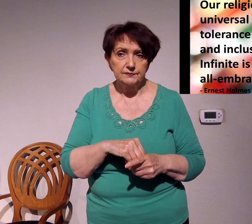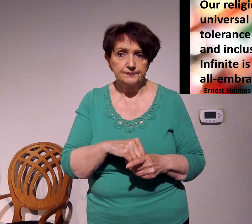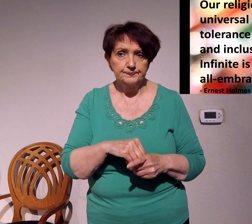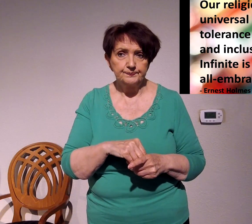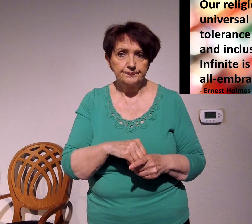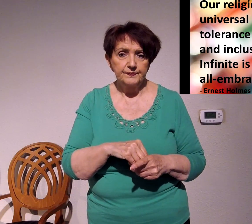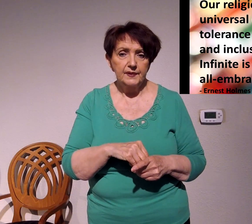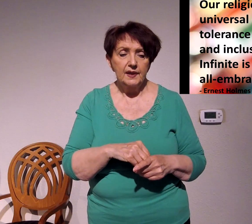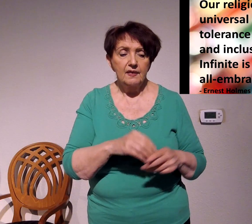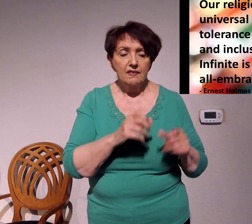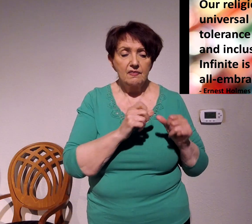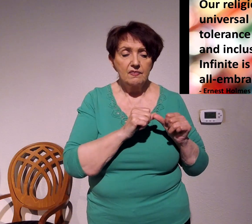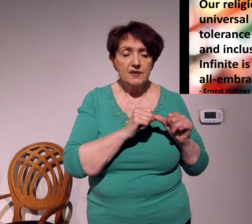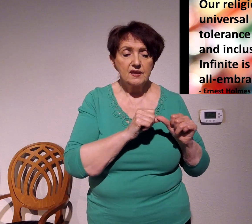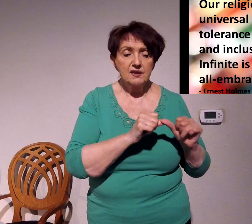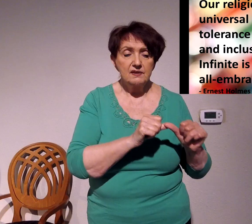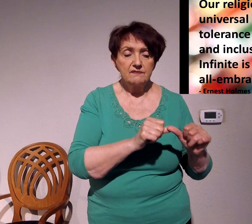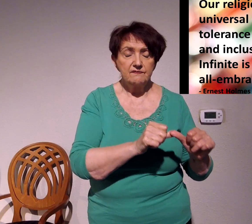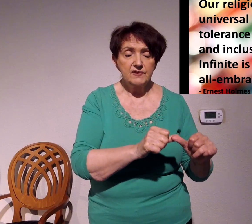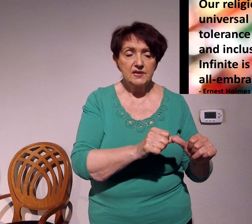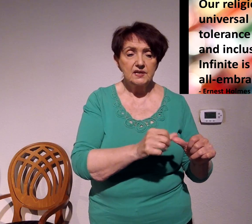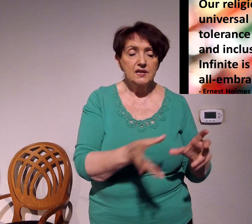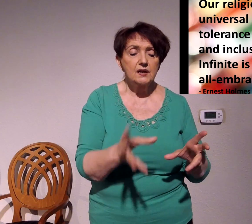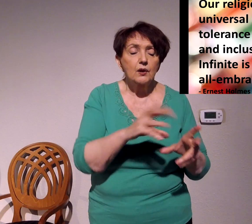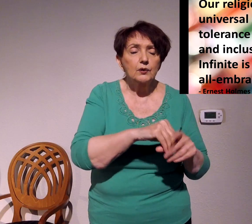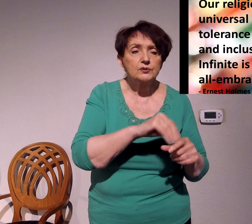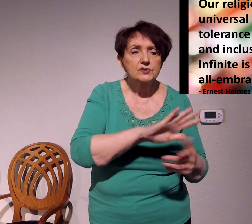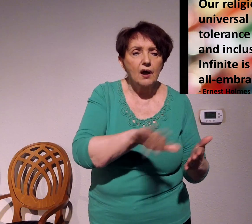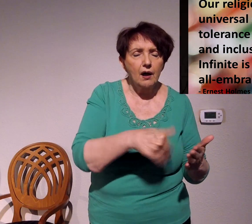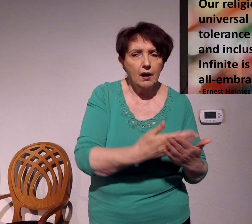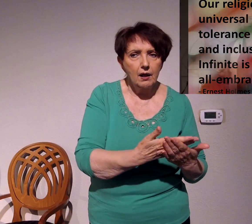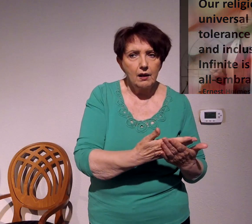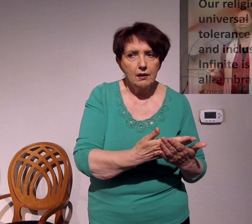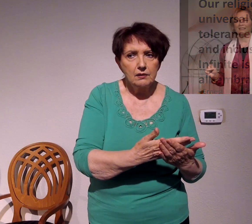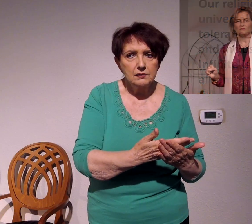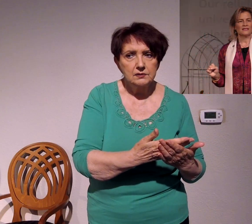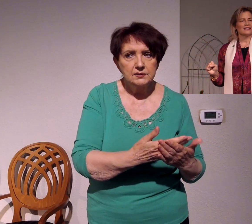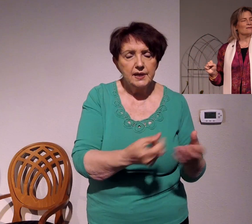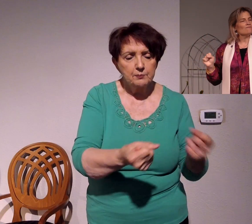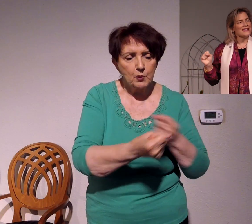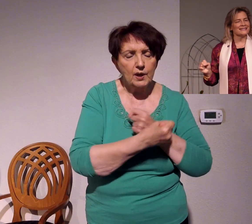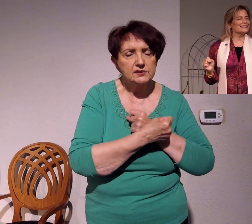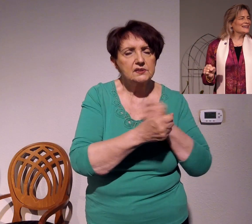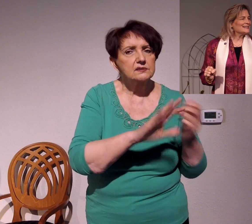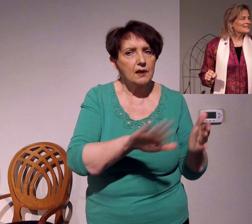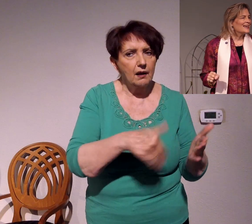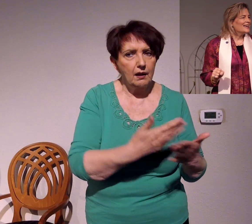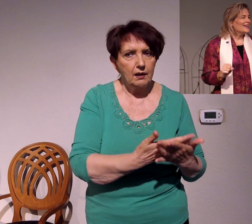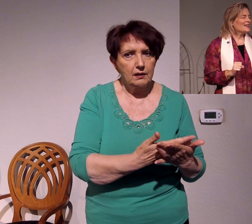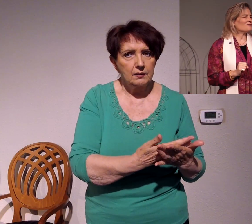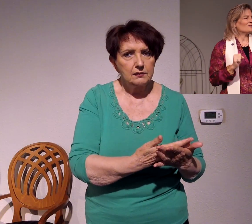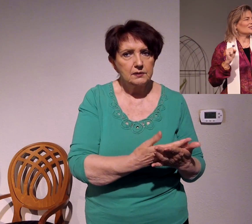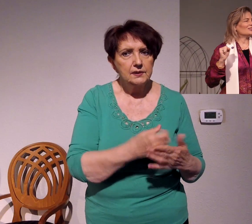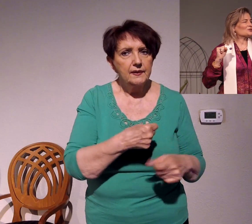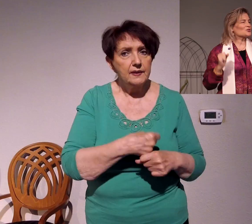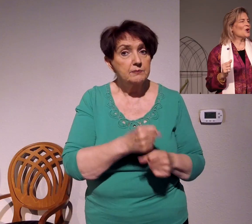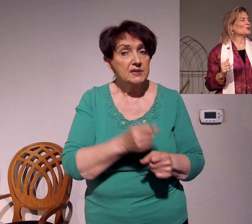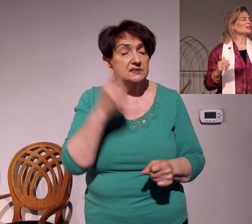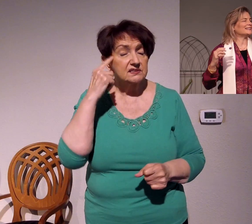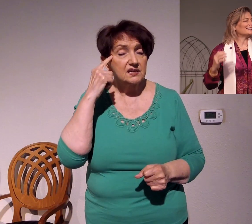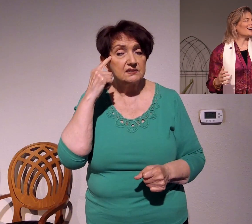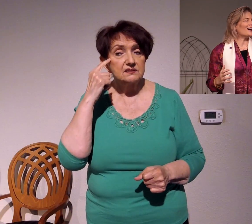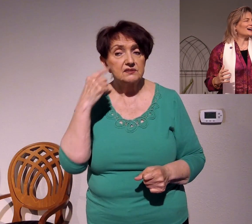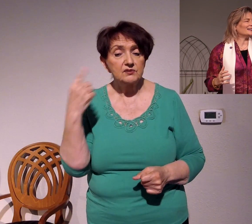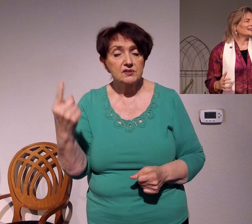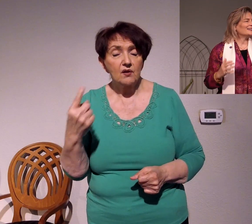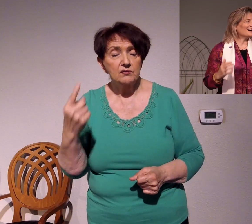The infinite is all-inclusive and all-embracing. It makes sense. If there's